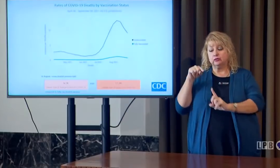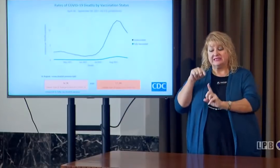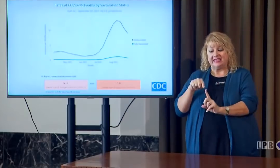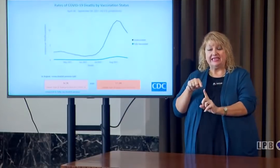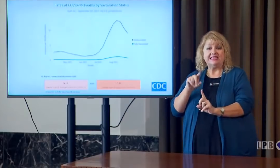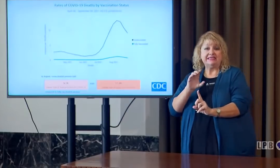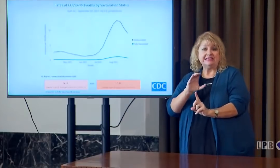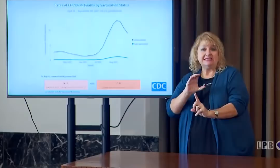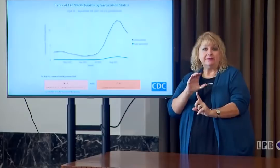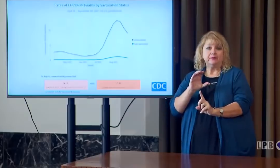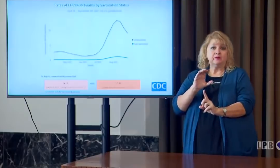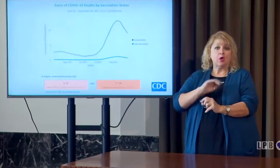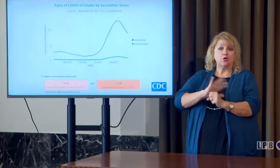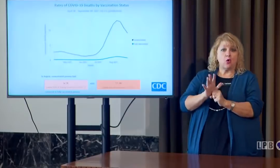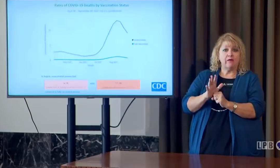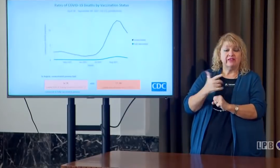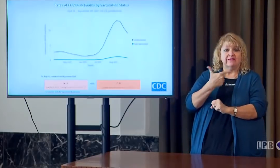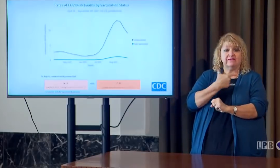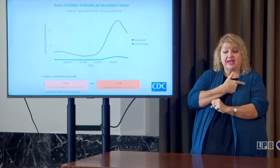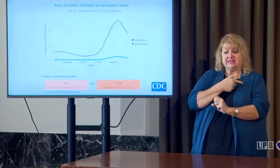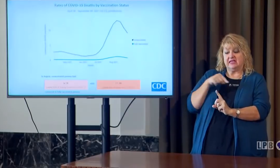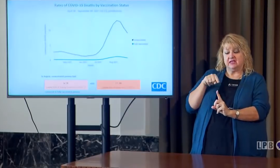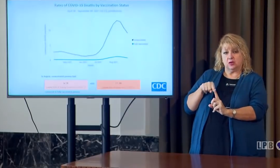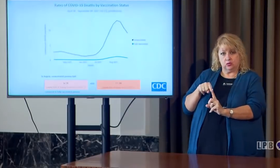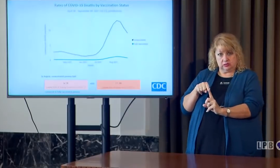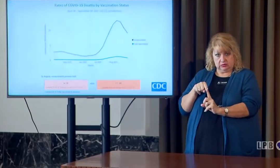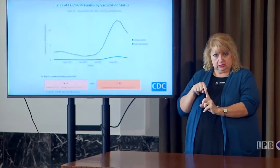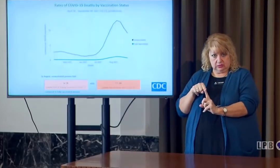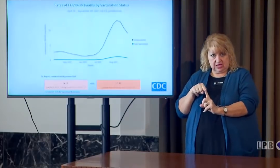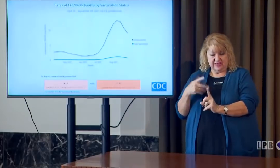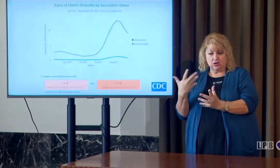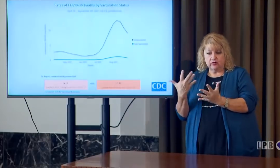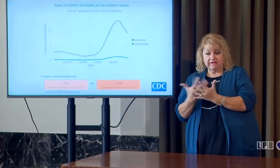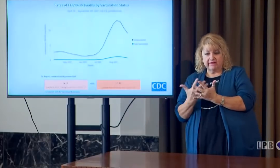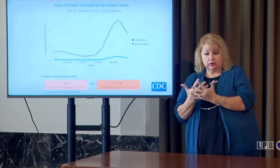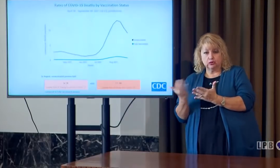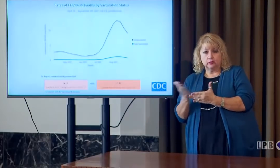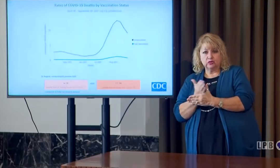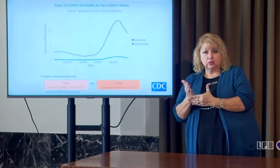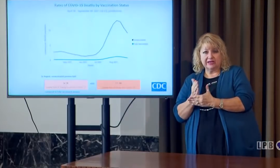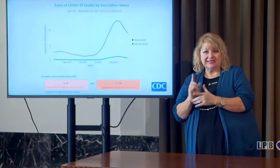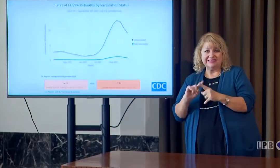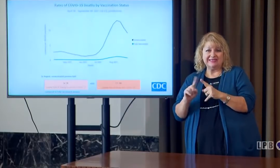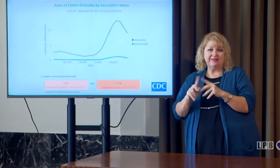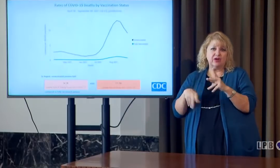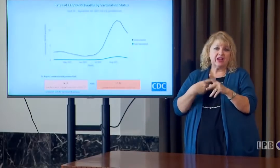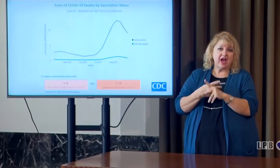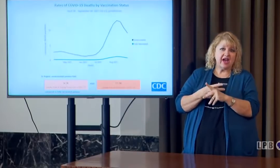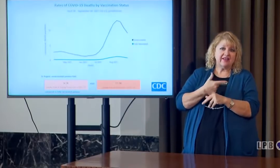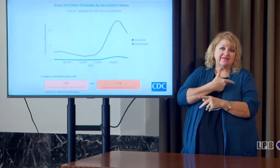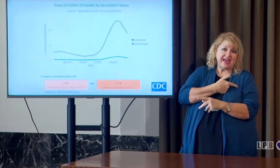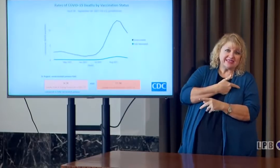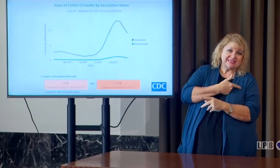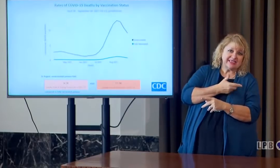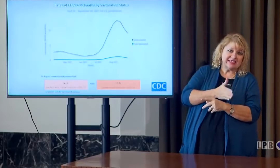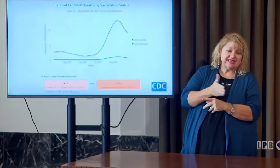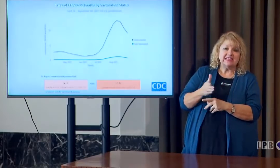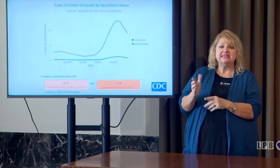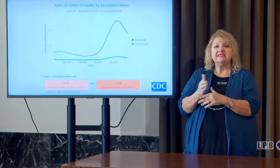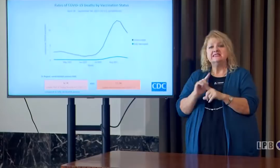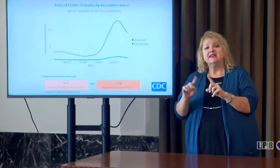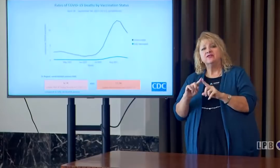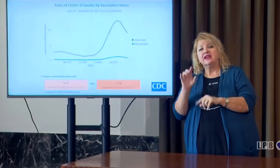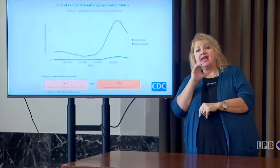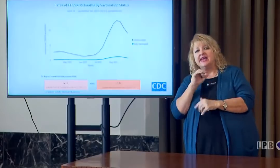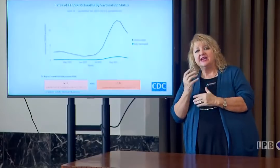and deaths by vaccination status, and you can filter it between different vaccine types and different age groups.